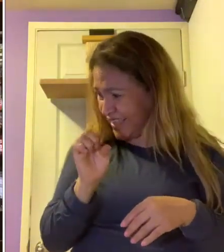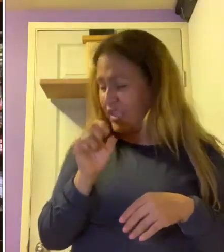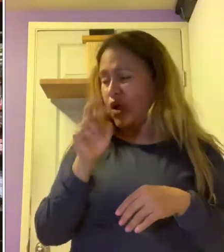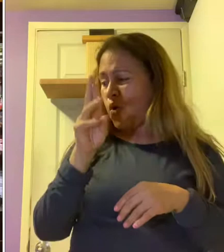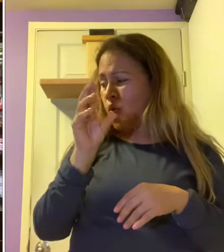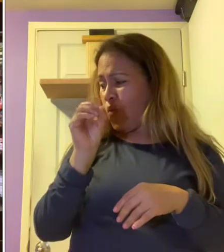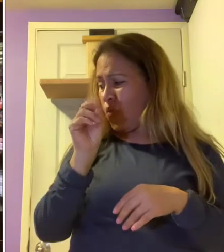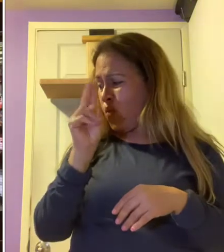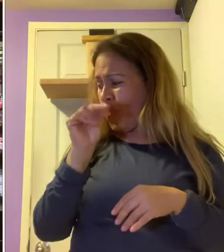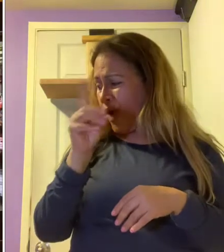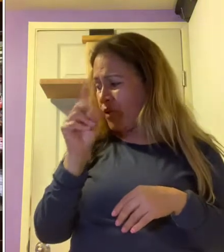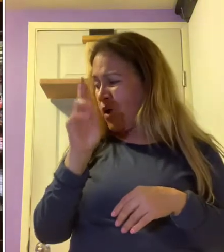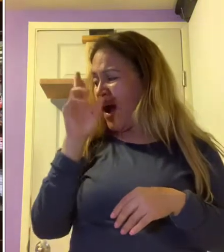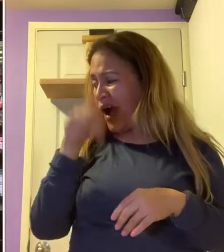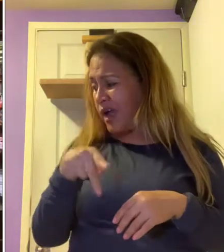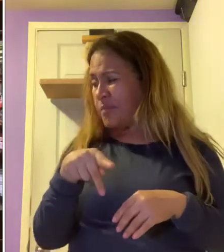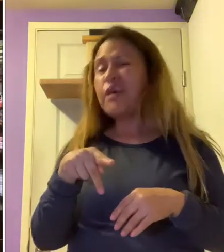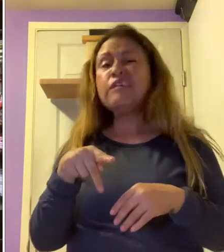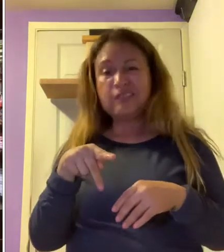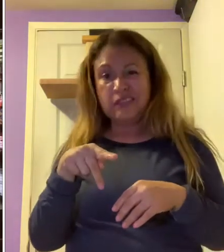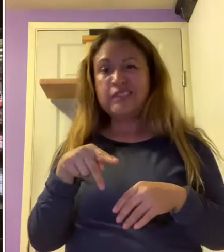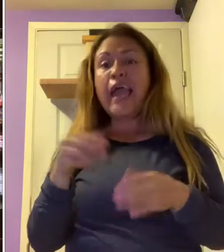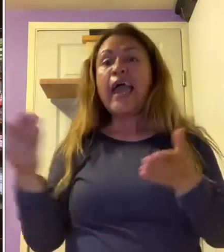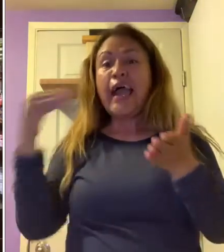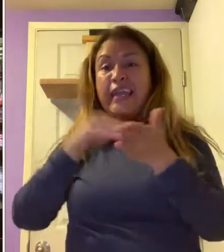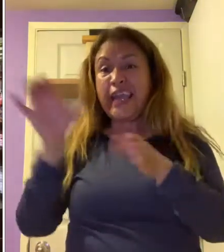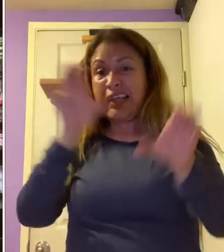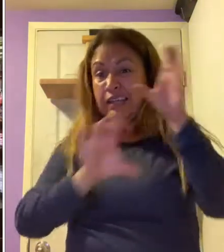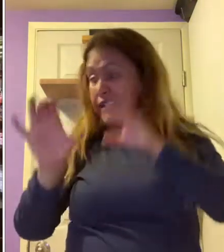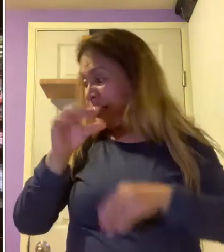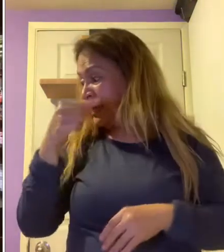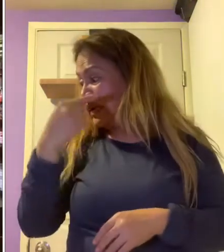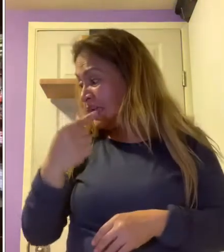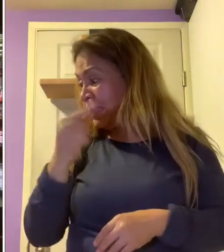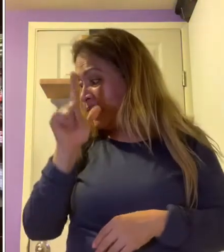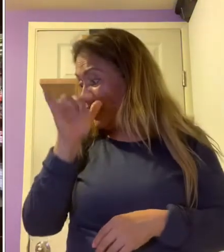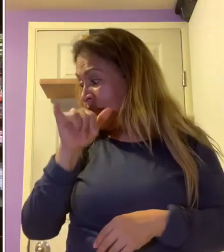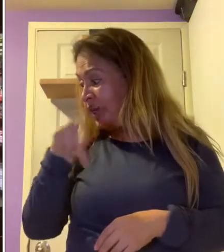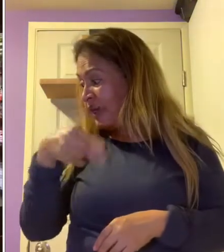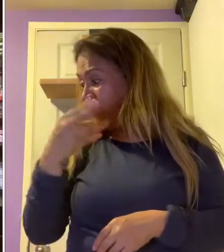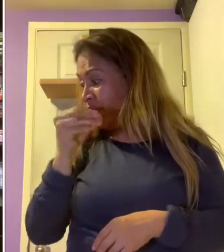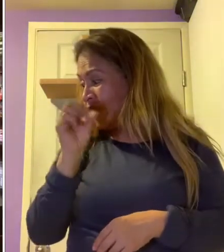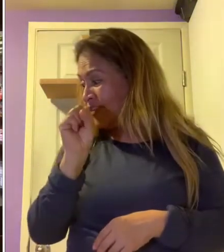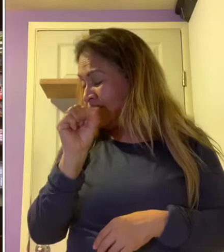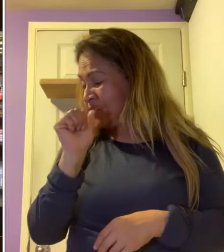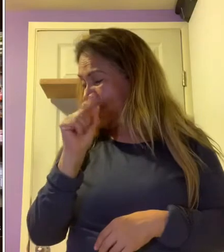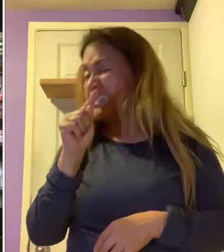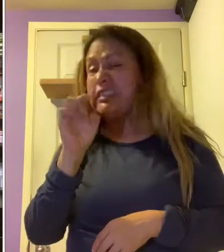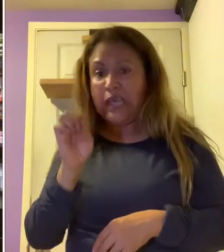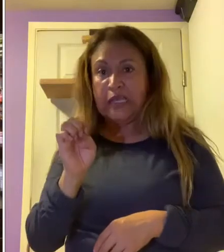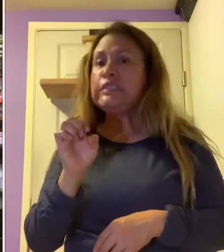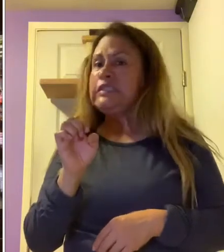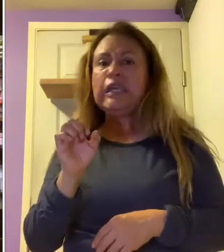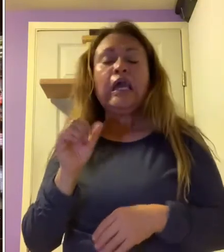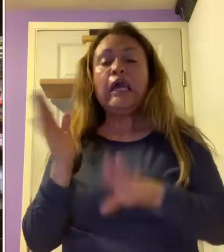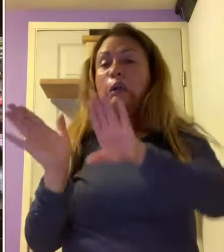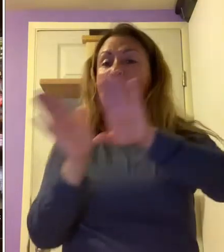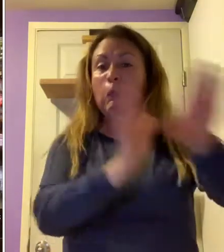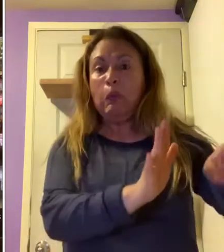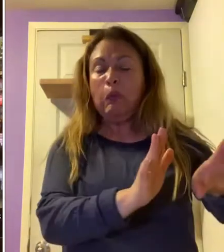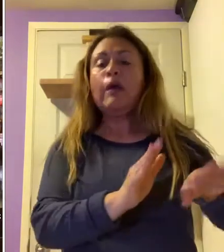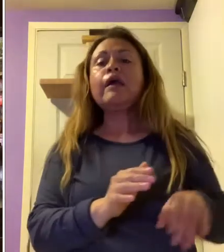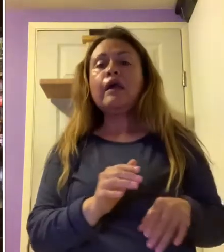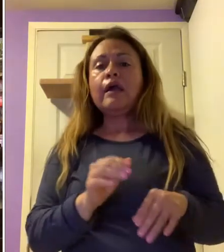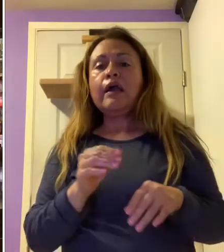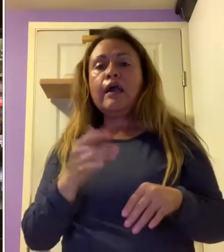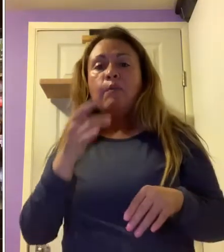high for glyphosate levels. Glyphosate is the active ingredient in Roundup, which is why you always, in my opinion, have to buy organic oats, because they